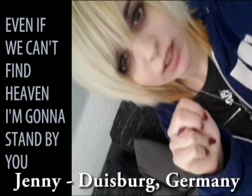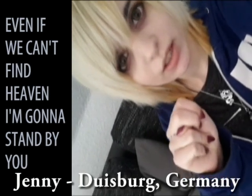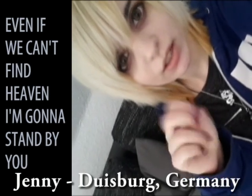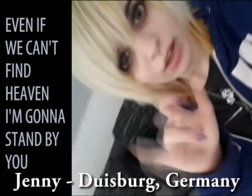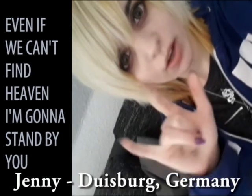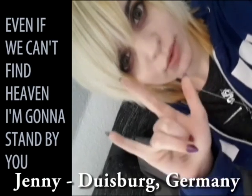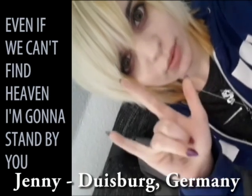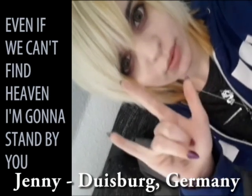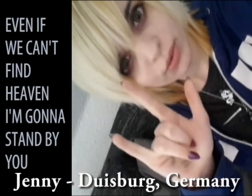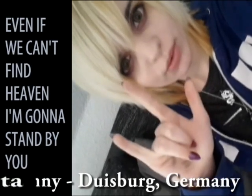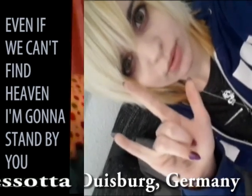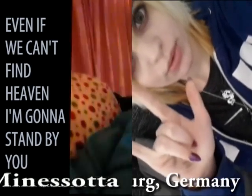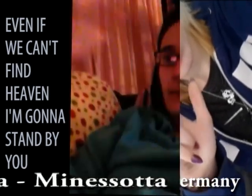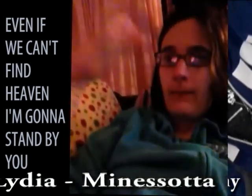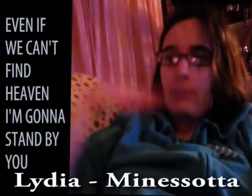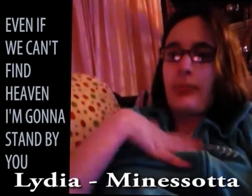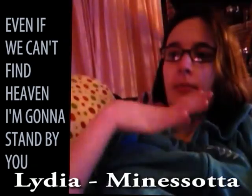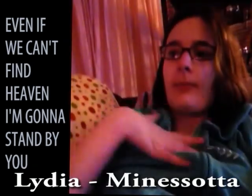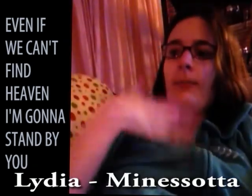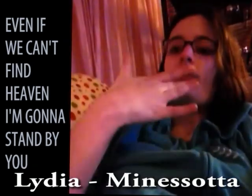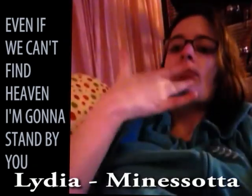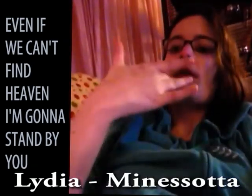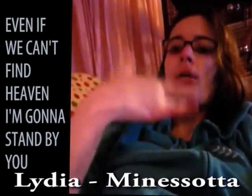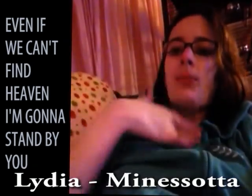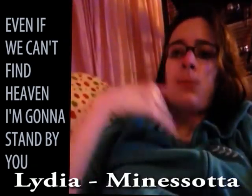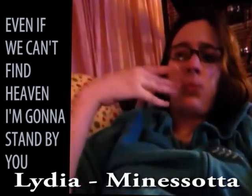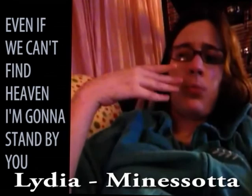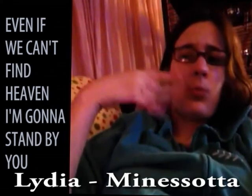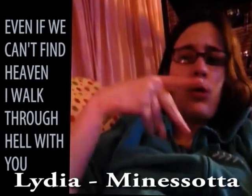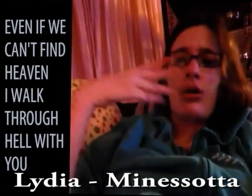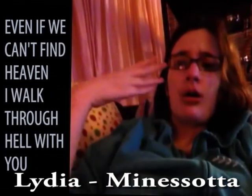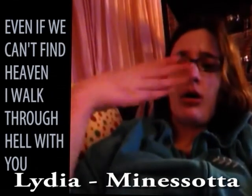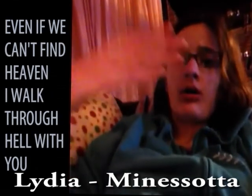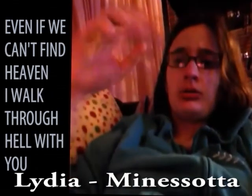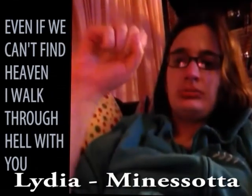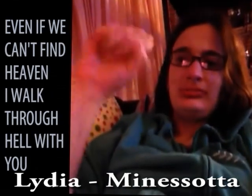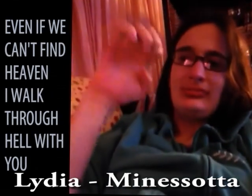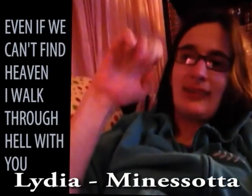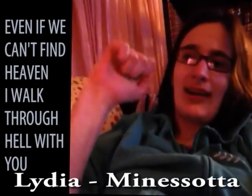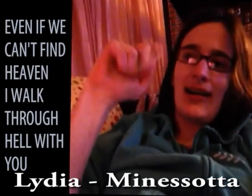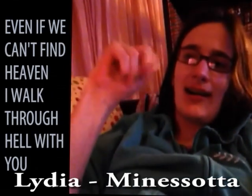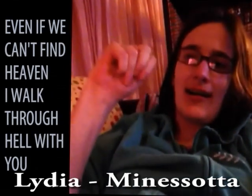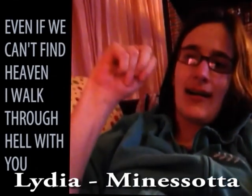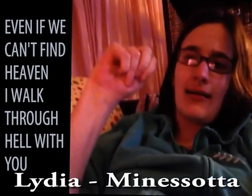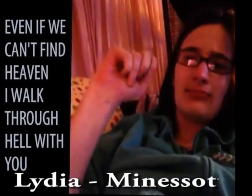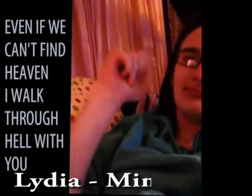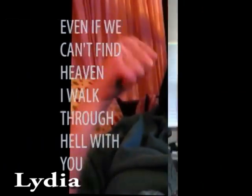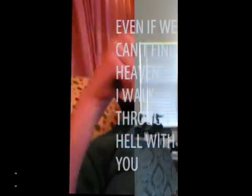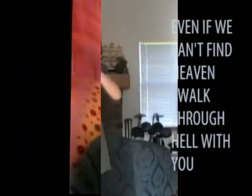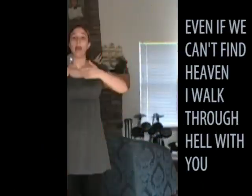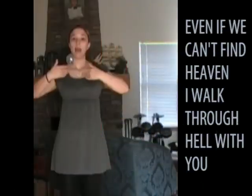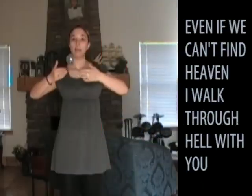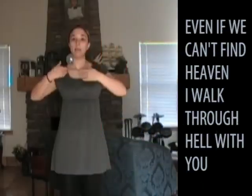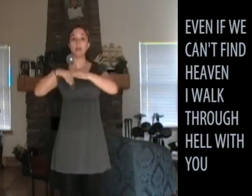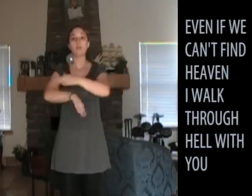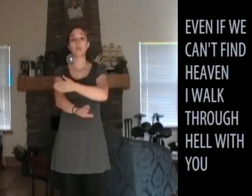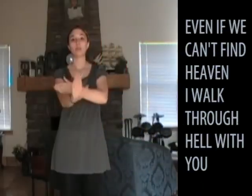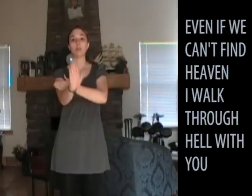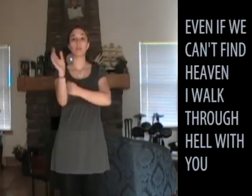find heaven I'm gonna stand by you Even if we can't find heaven I'll walk through hell with